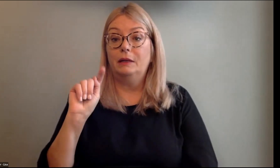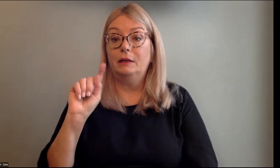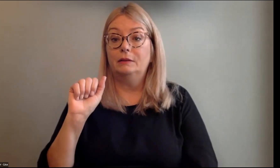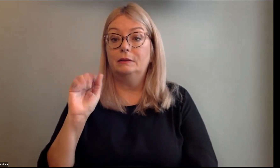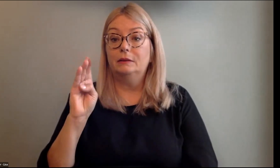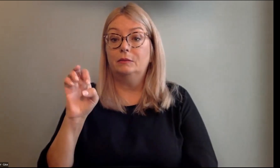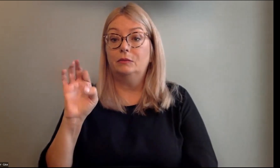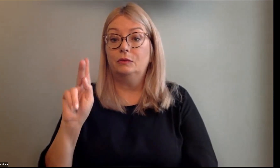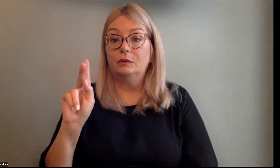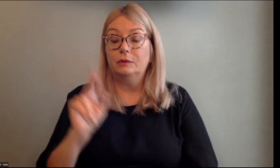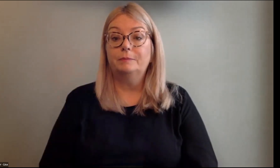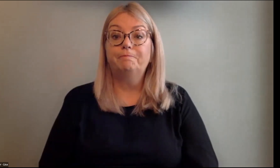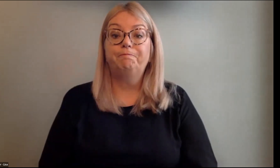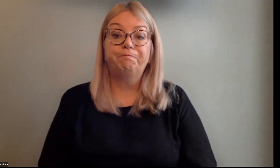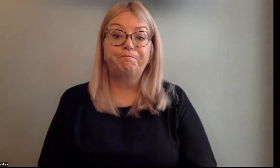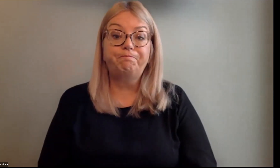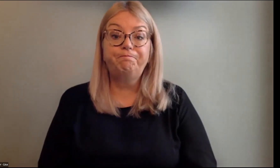Bob, go ahead.